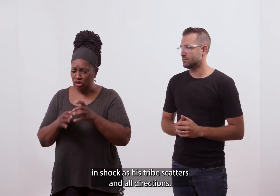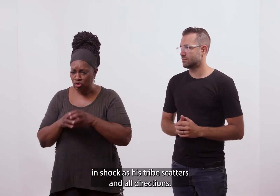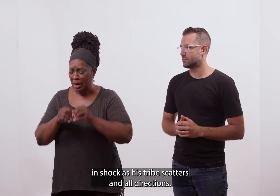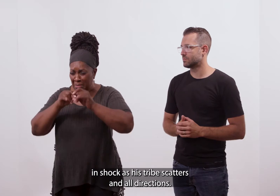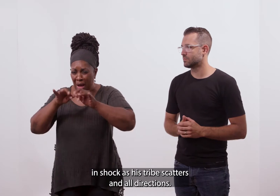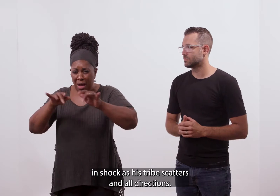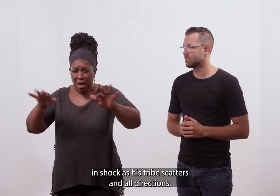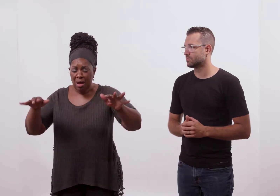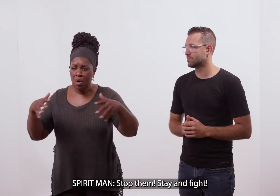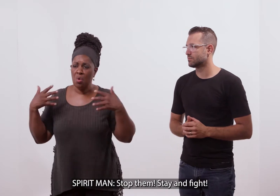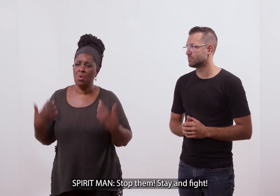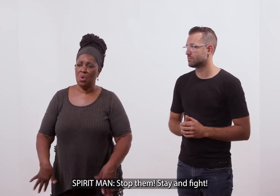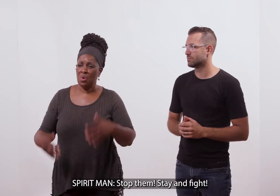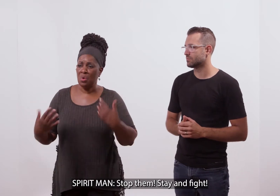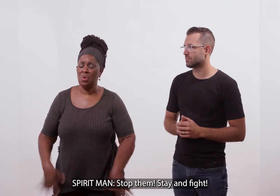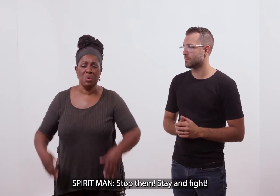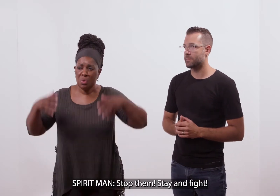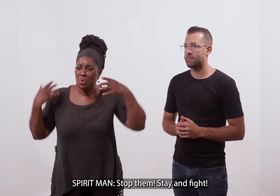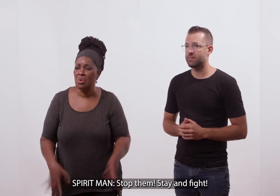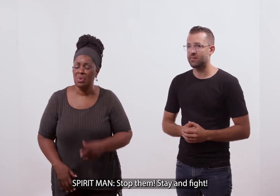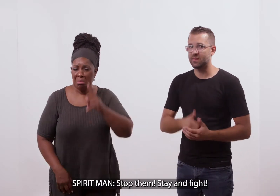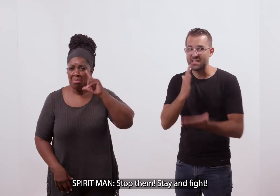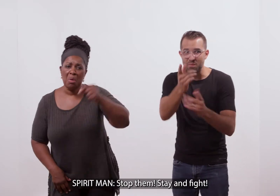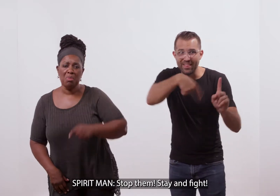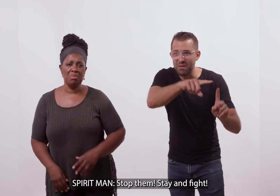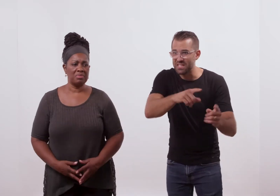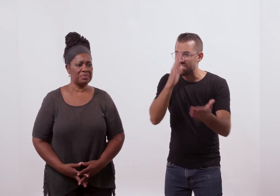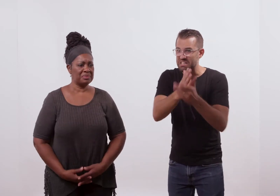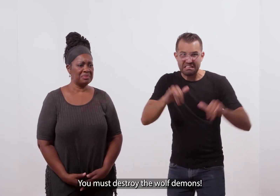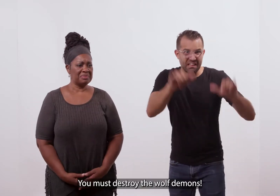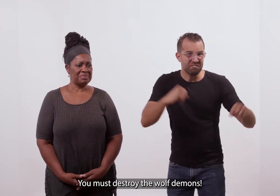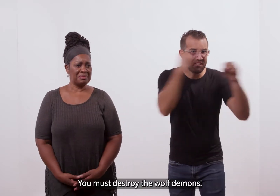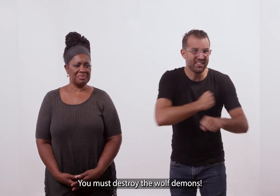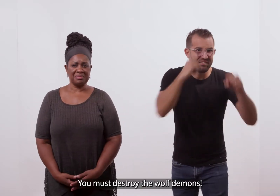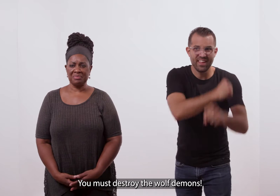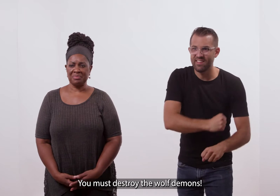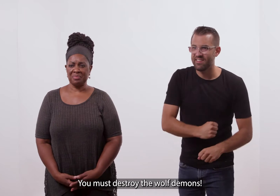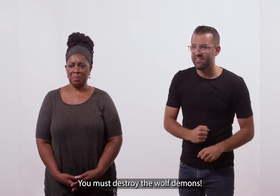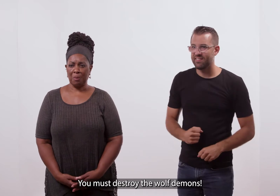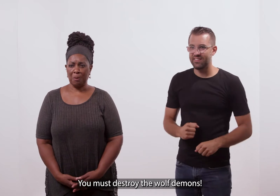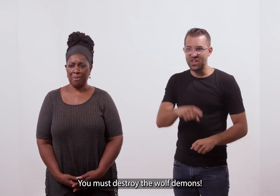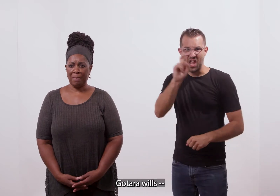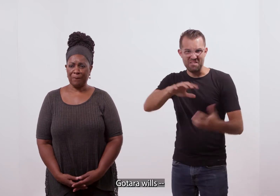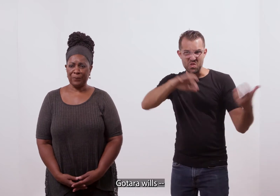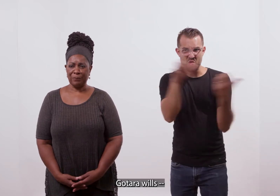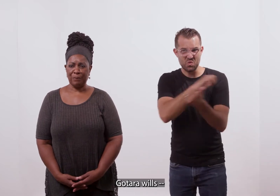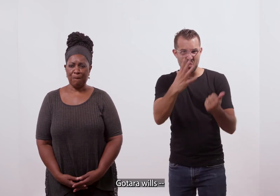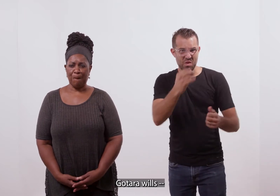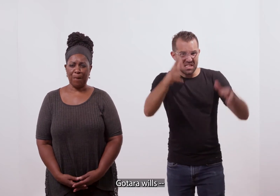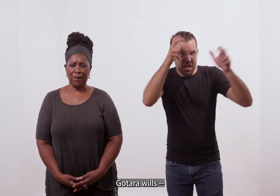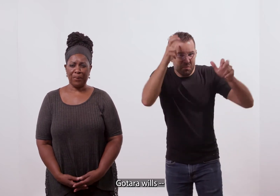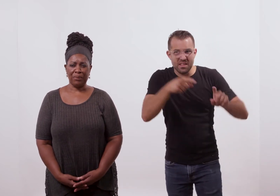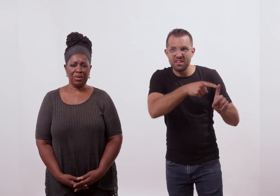in all directions. Stop them! Stay and fight! You must destroy the wolf demons.